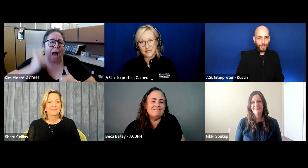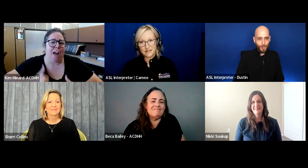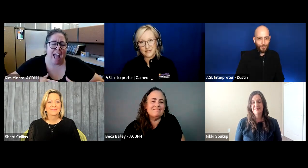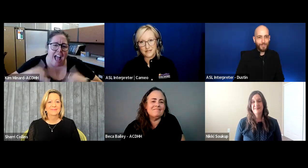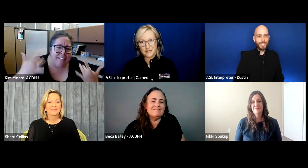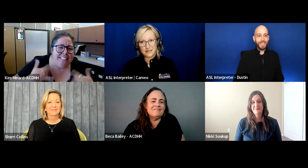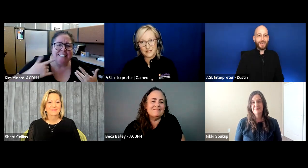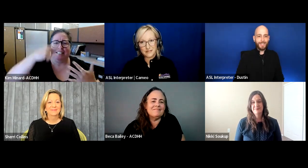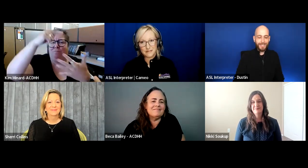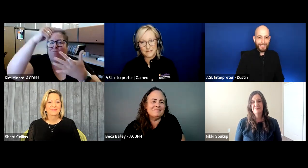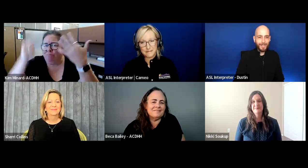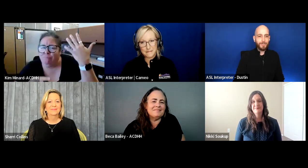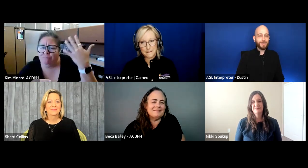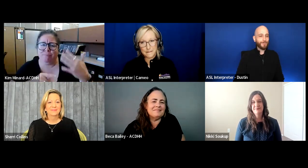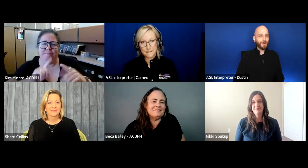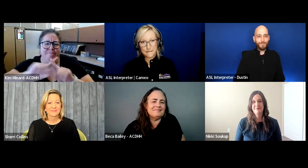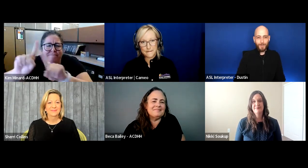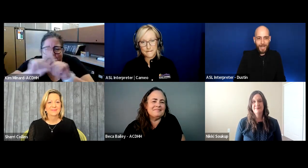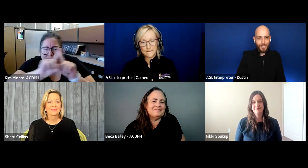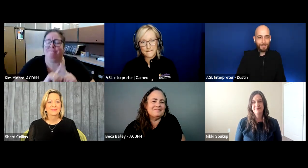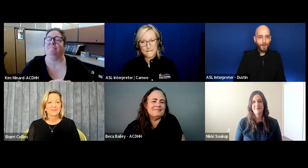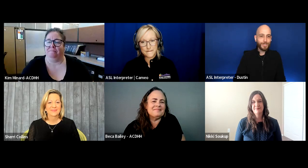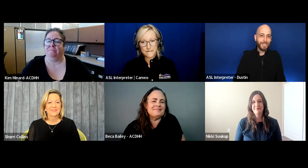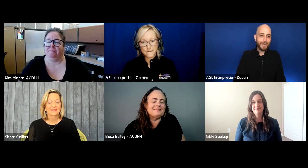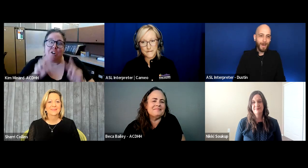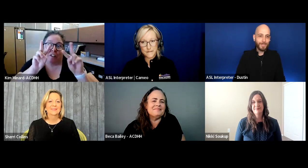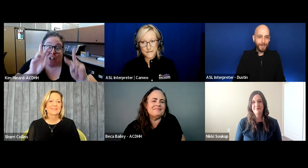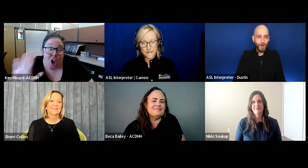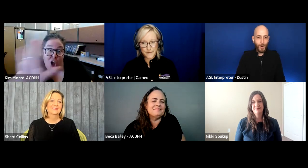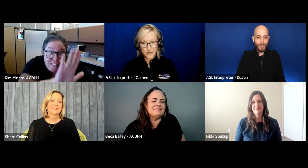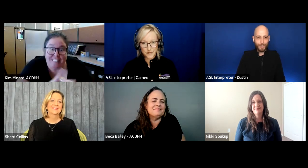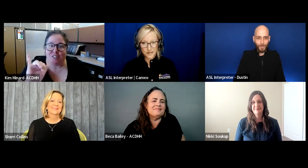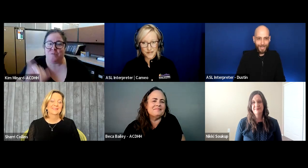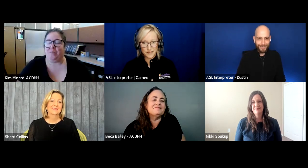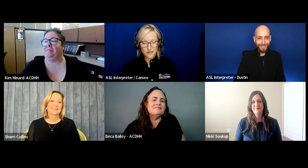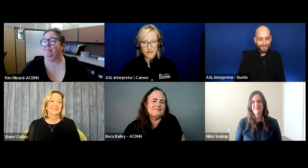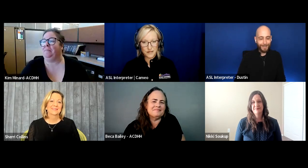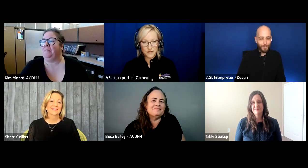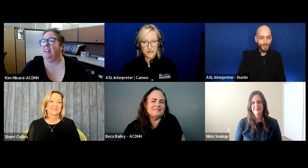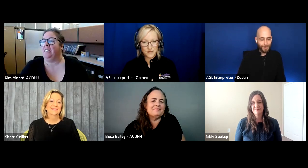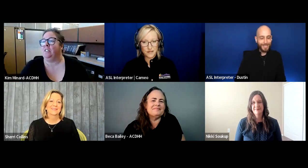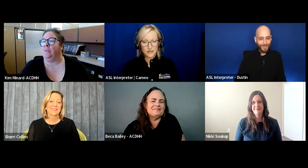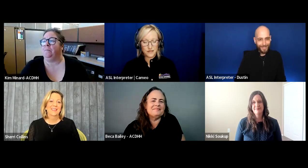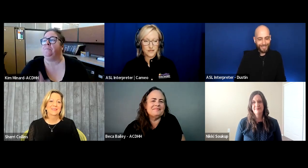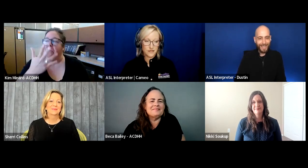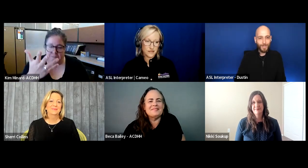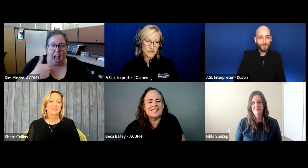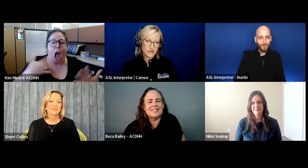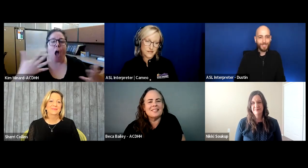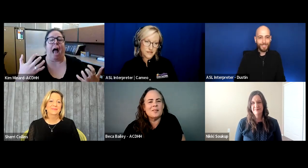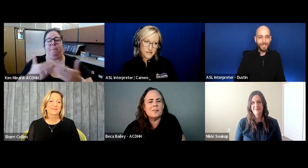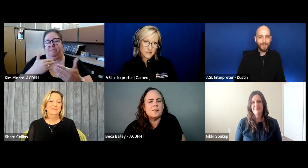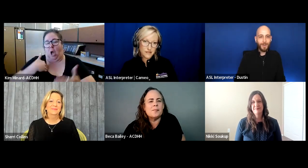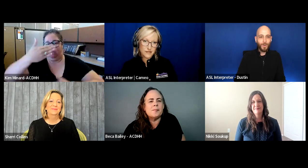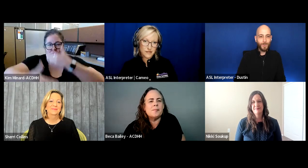I'm sure you've seen different information posted about Deaf Awareness Week events, and we